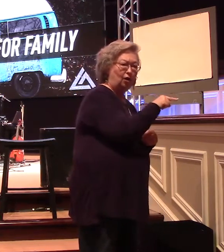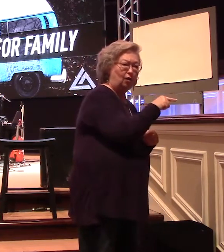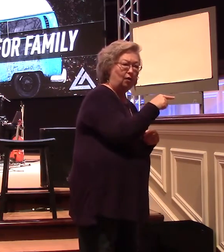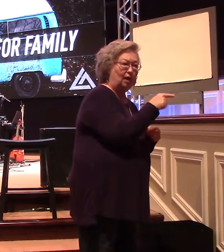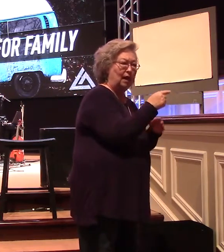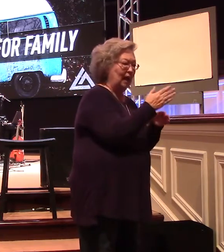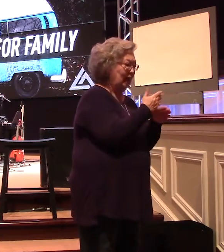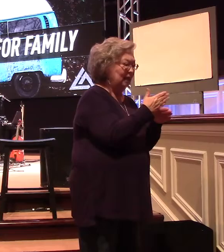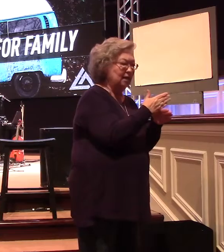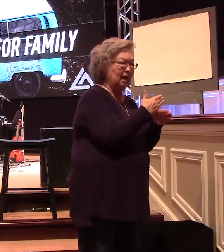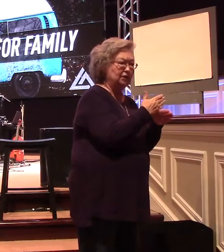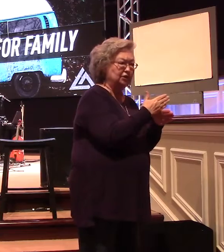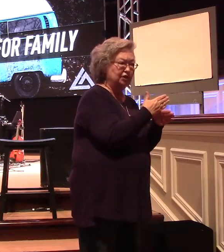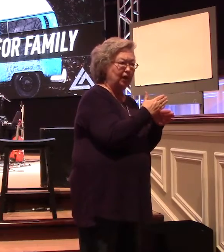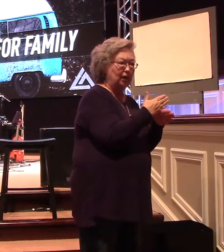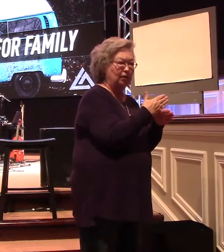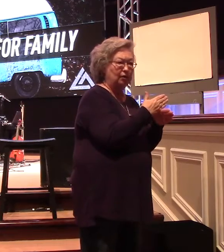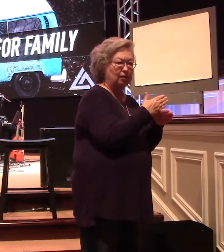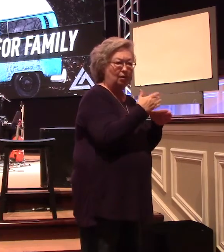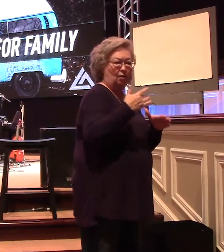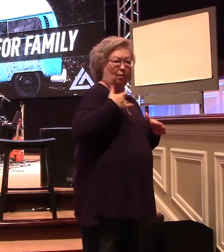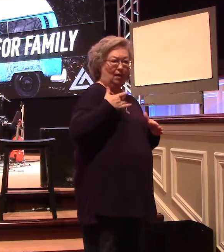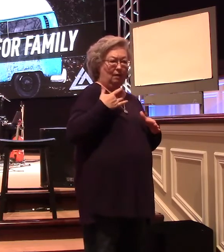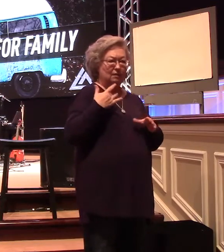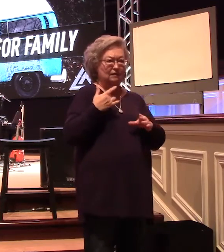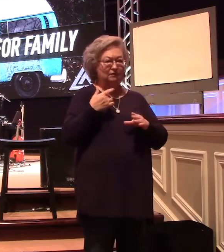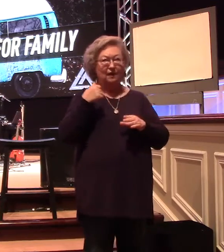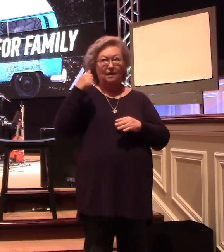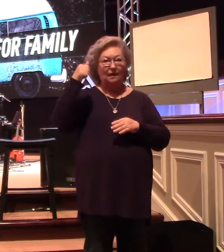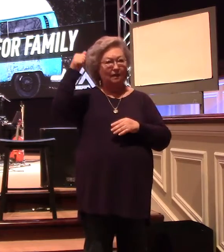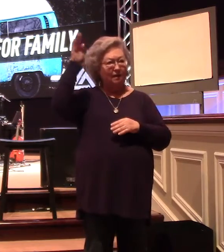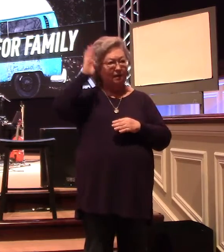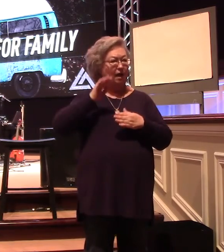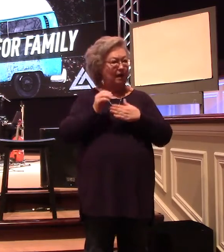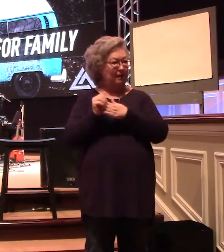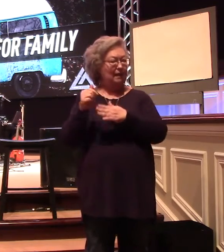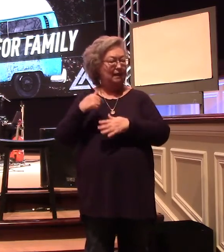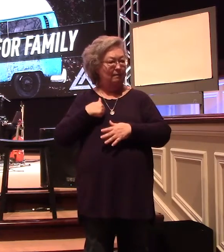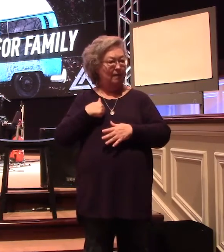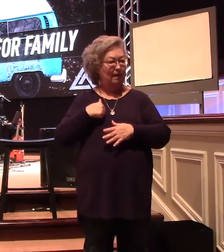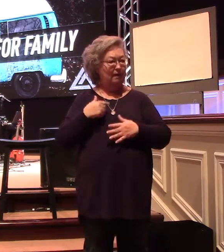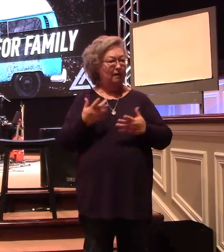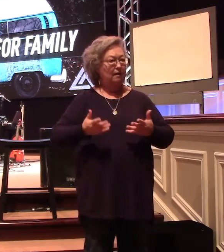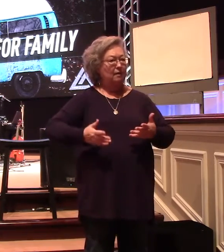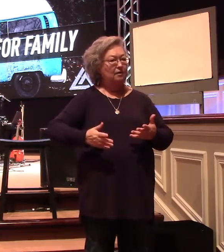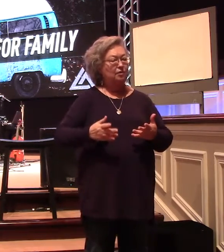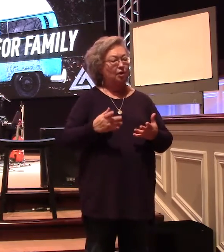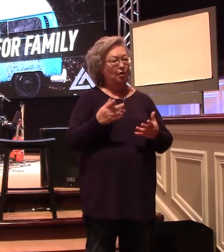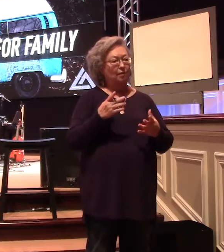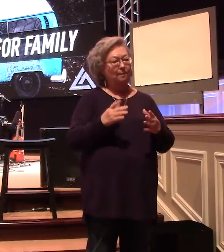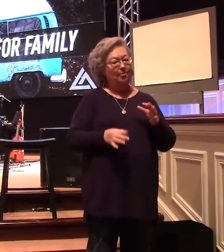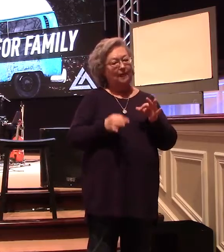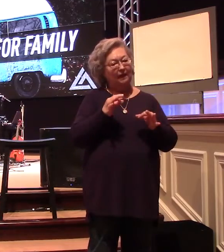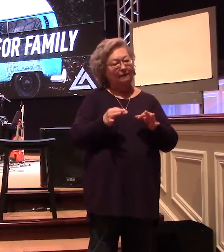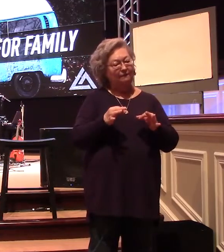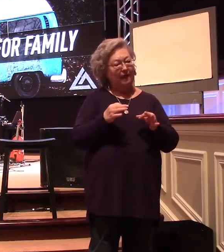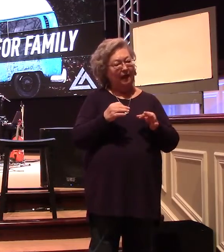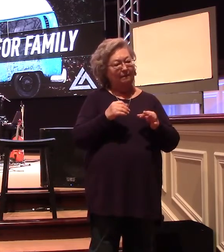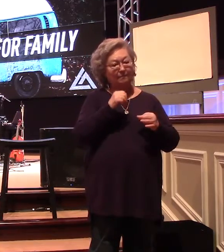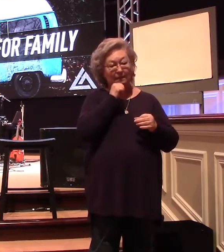making a decision and going on my own way. If I had been the spiritual leader in my home, if I had been praying with my wife about this